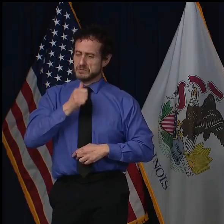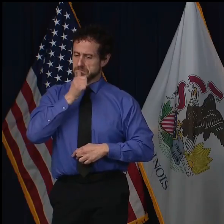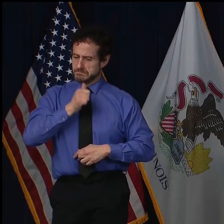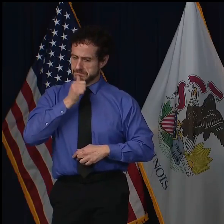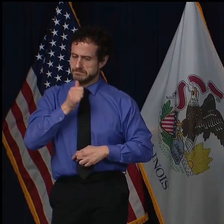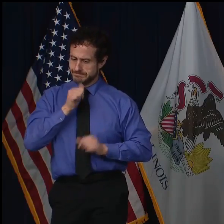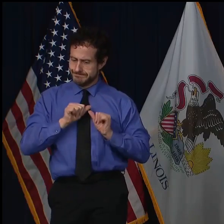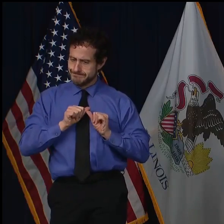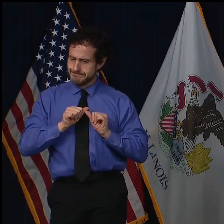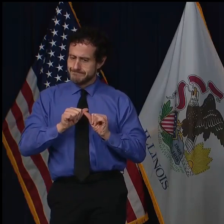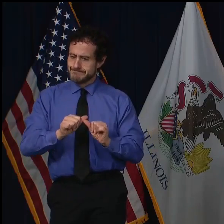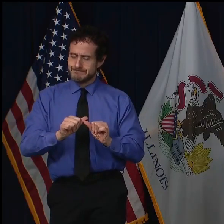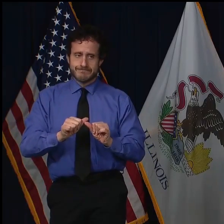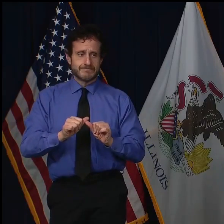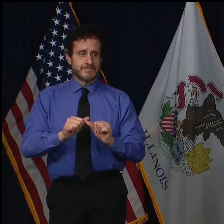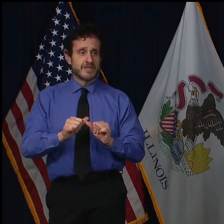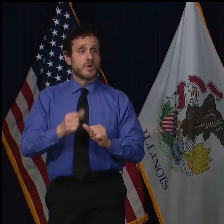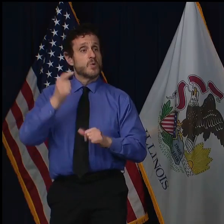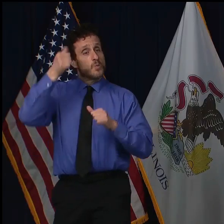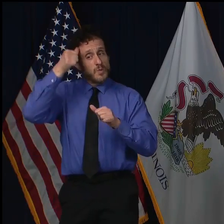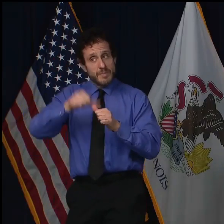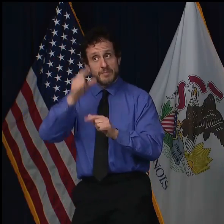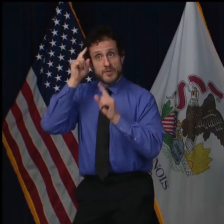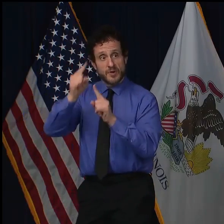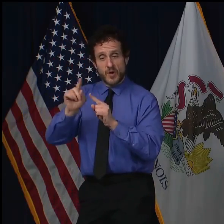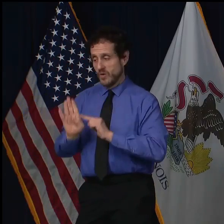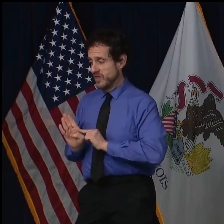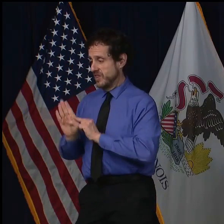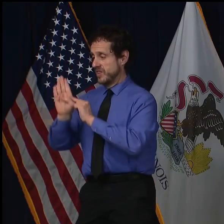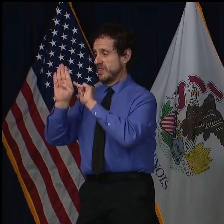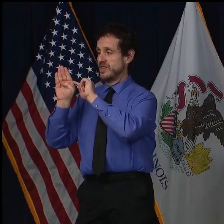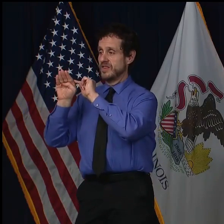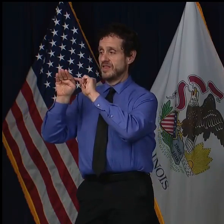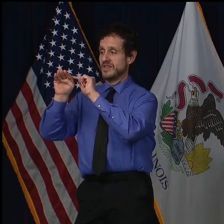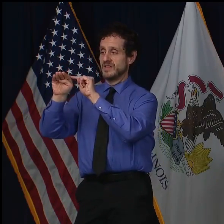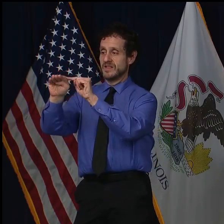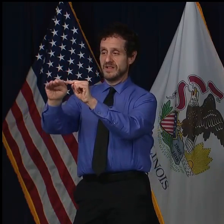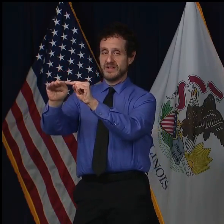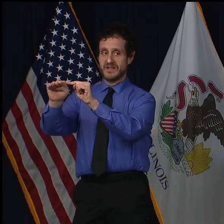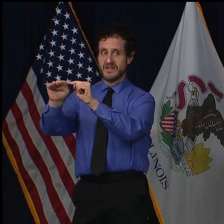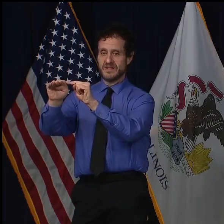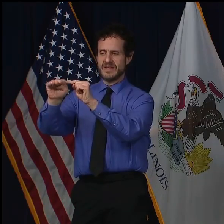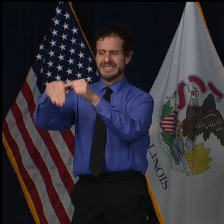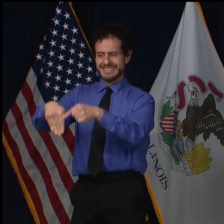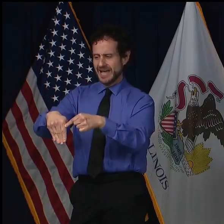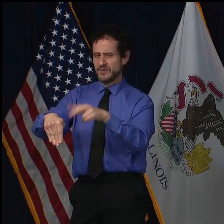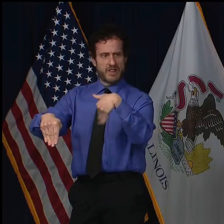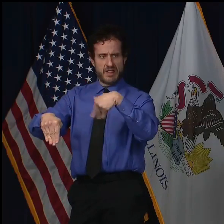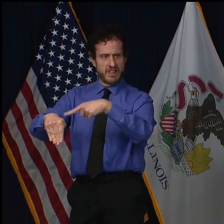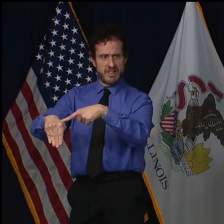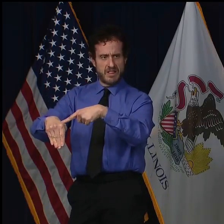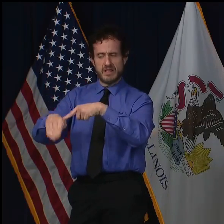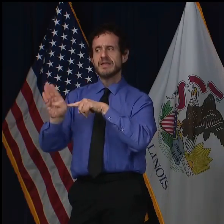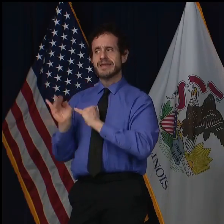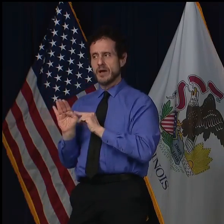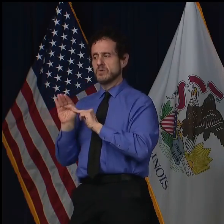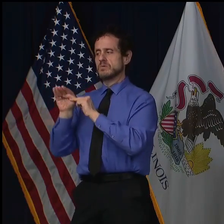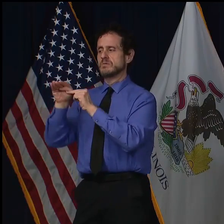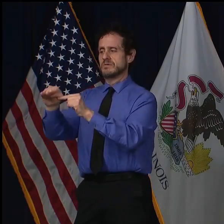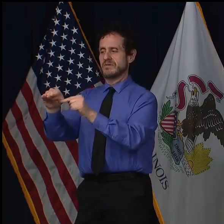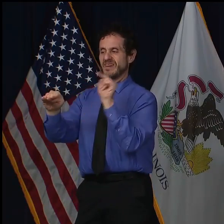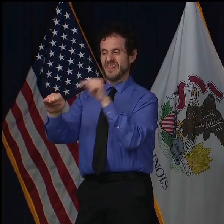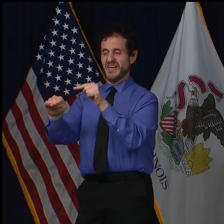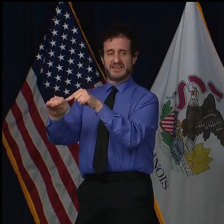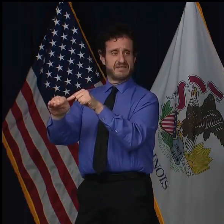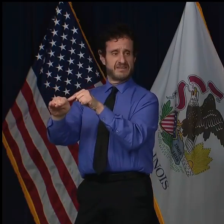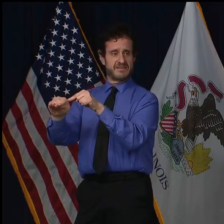bit longer as we bend the curve down. Yes, the curve has bent, but it has bent too flat. And as